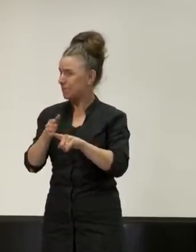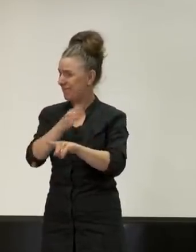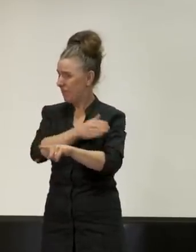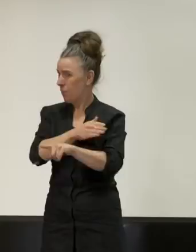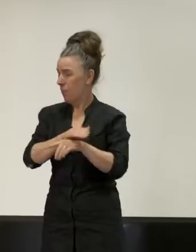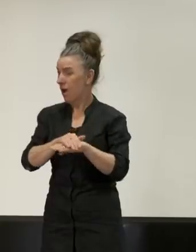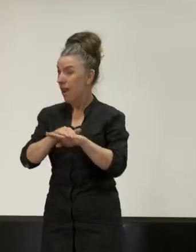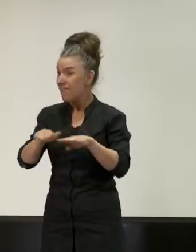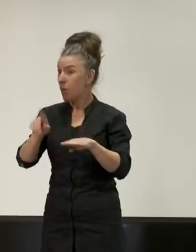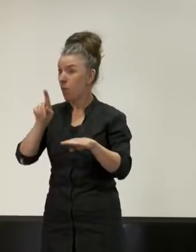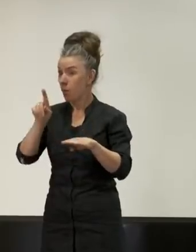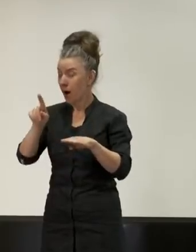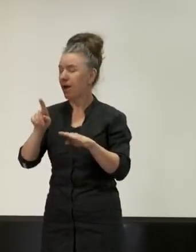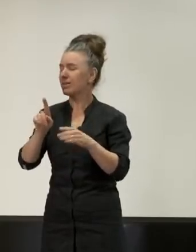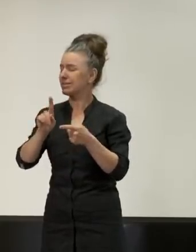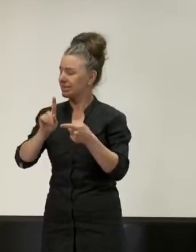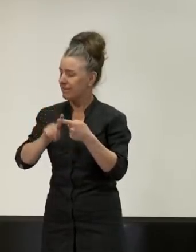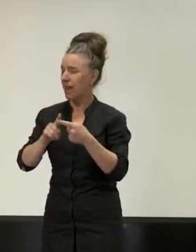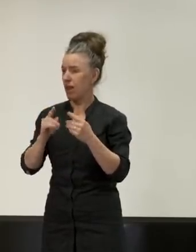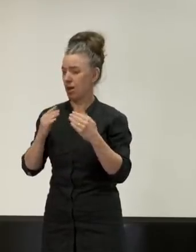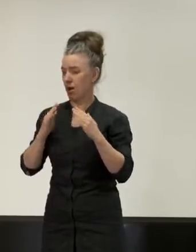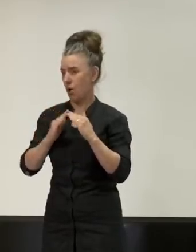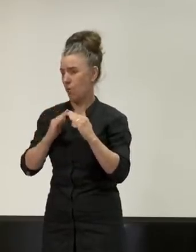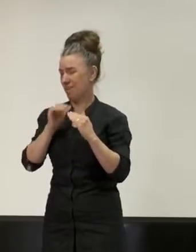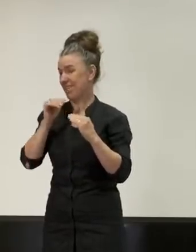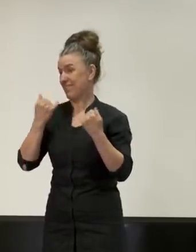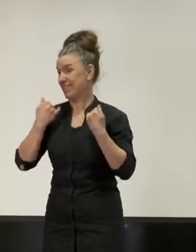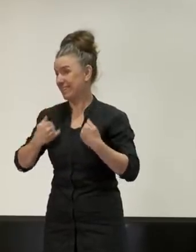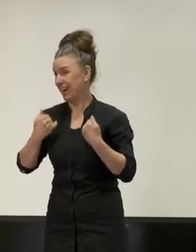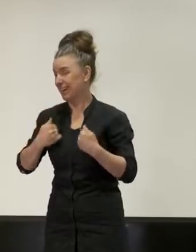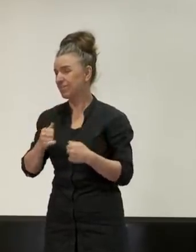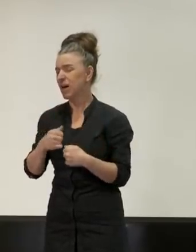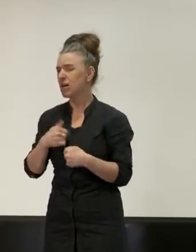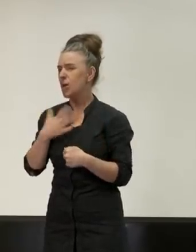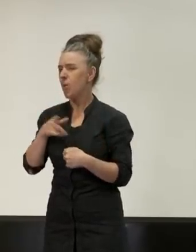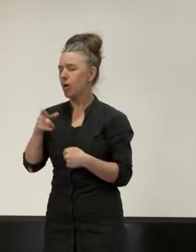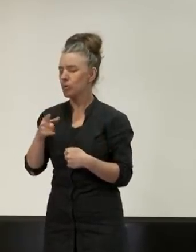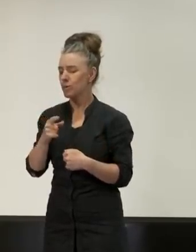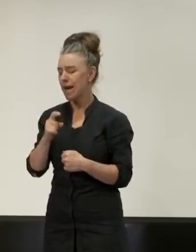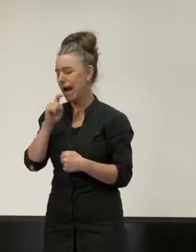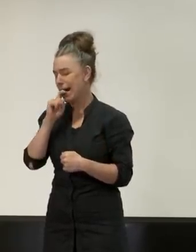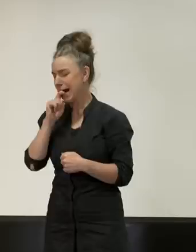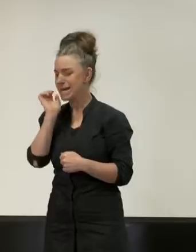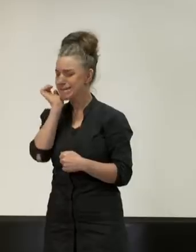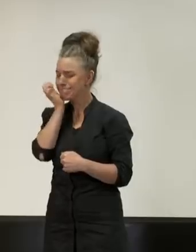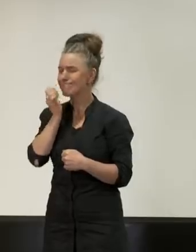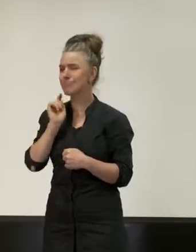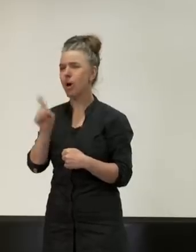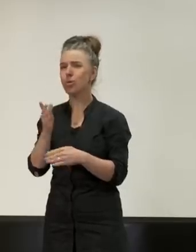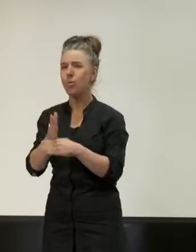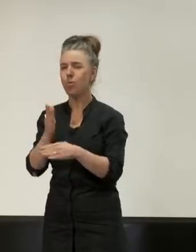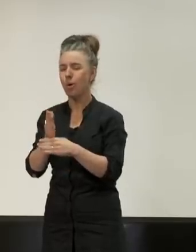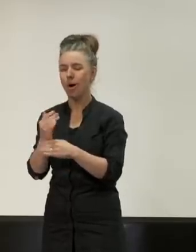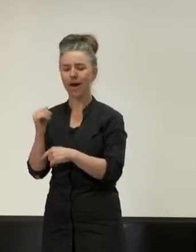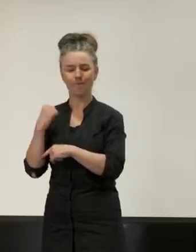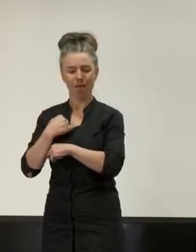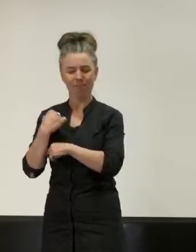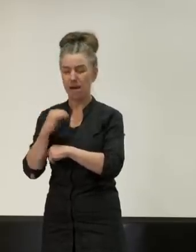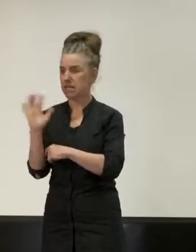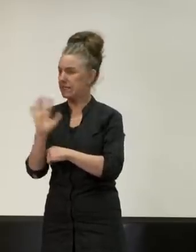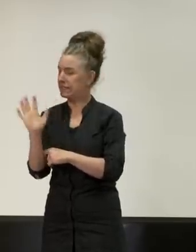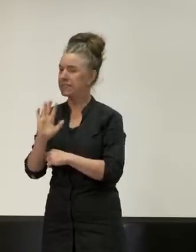we lift restrictions. We do not want New Zealanders to be stoic and go into workplaces or anywhere else if they're